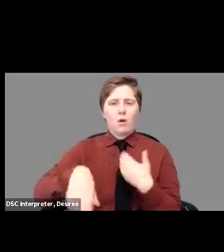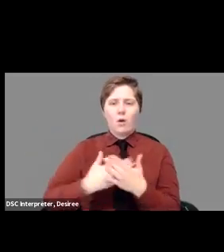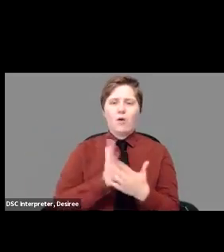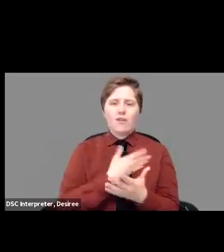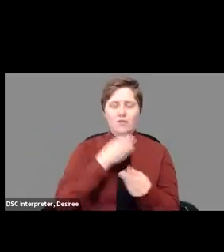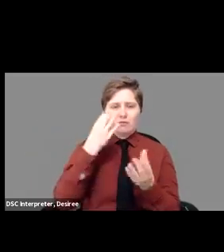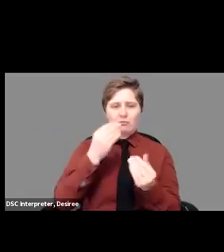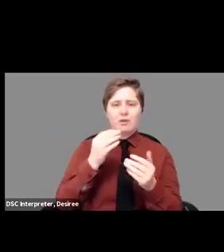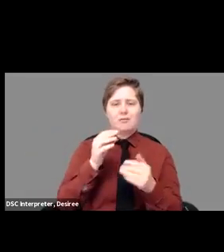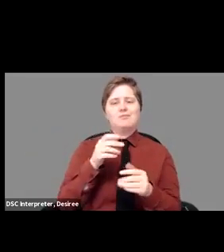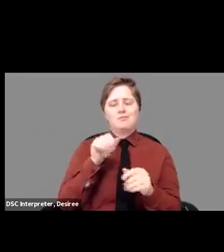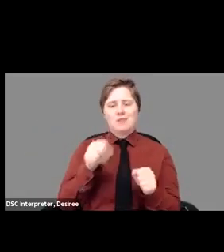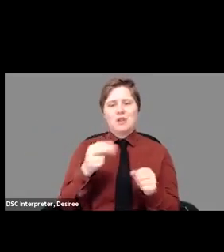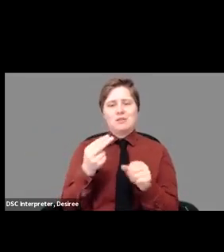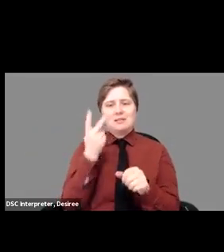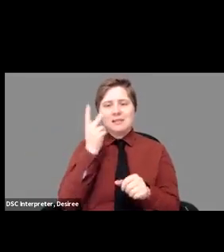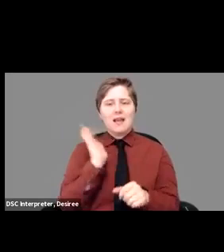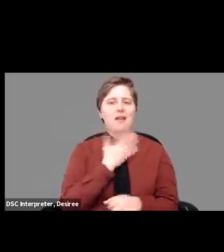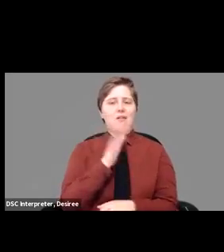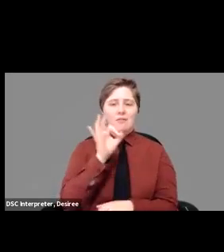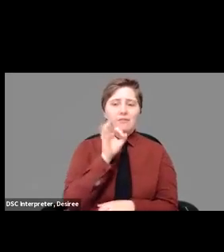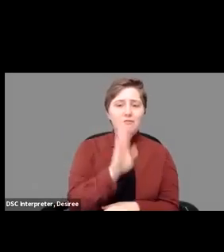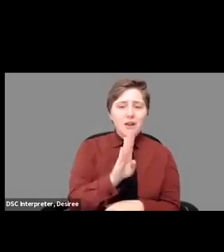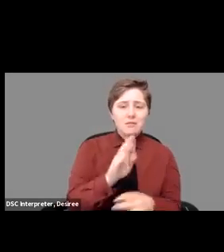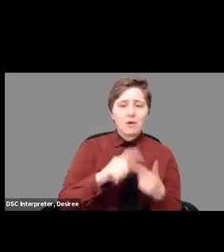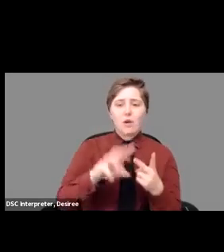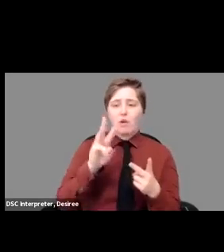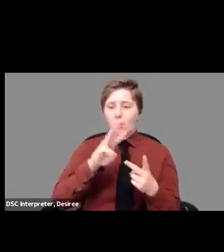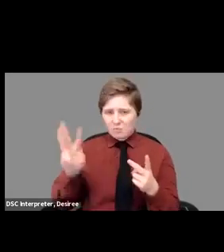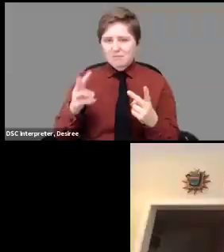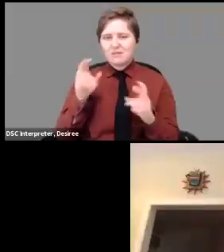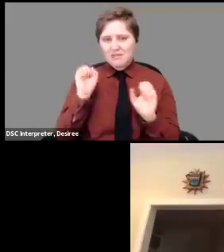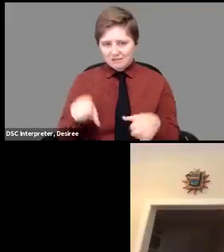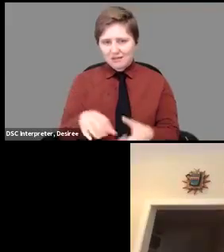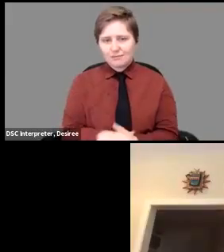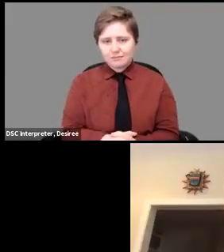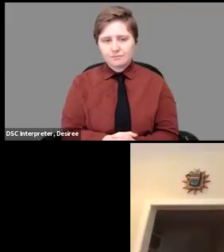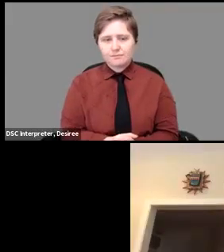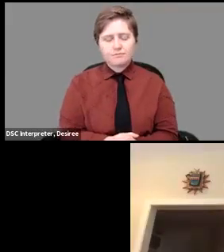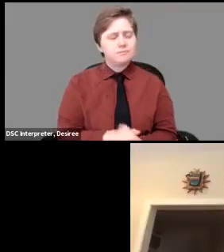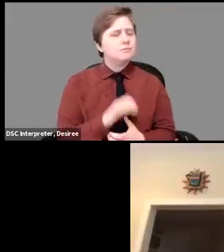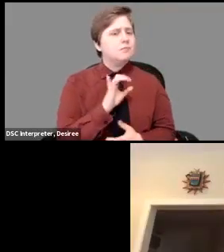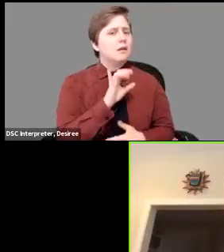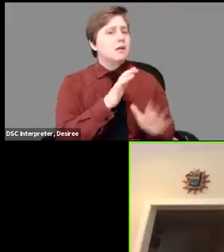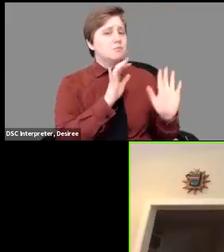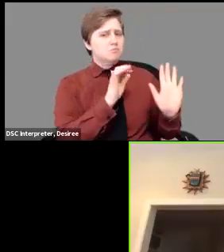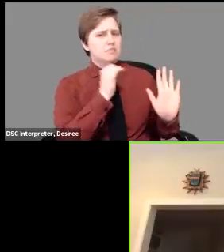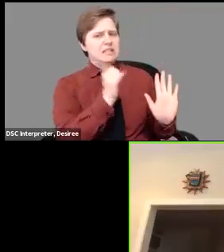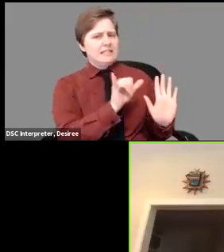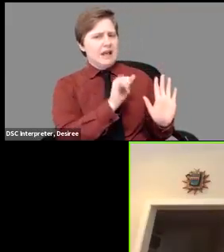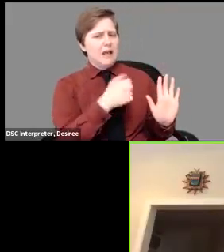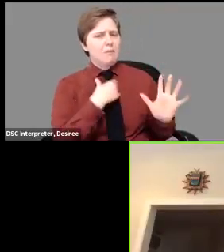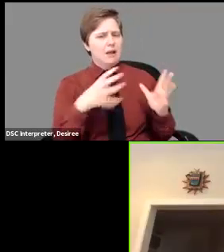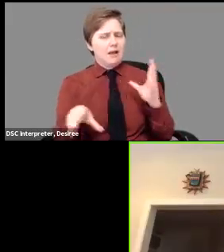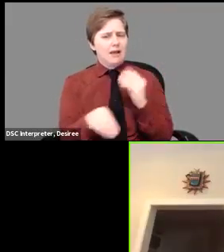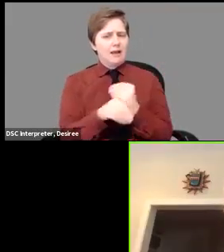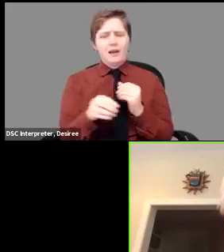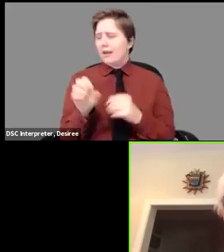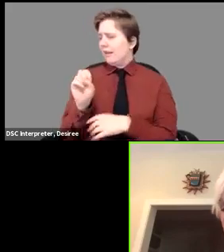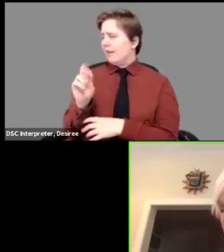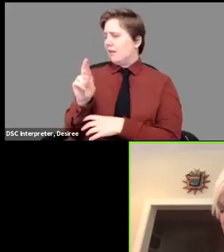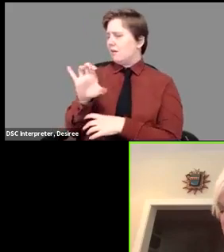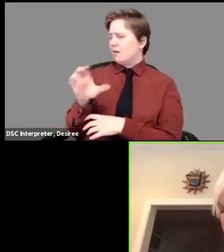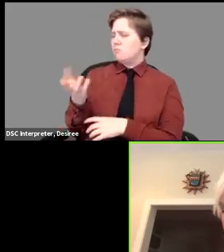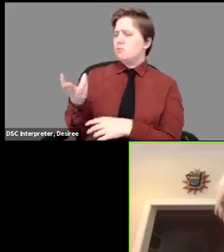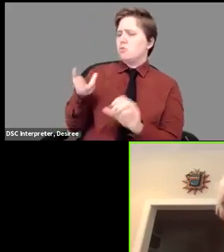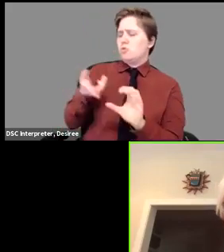information is on our Facebook page as well as our website. Okay, and I'll have you stay up, and I will ask Eric to also